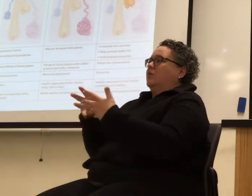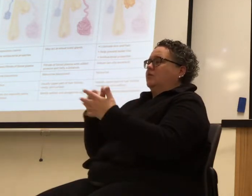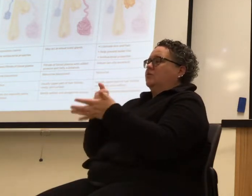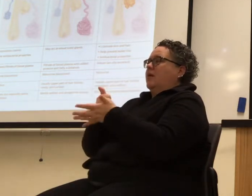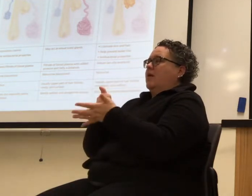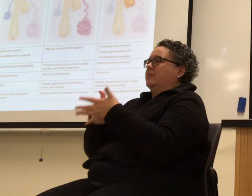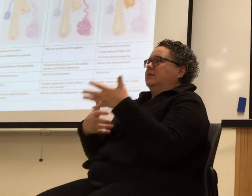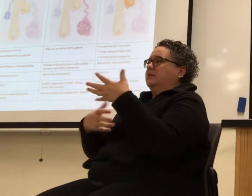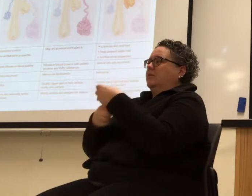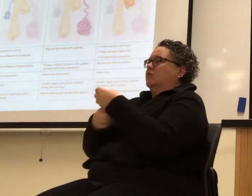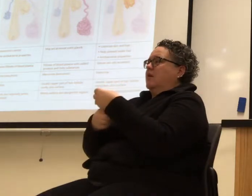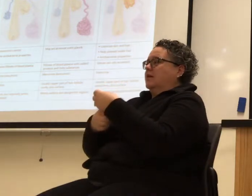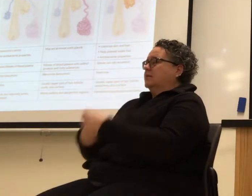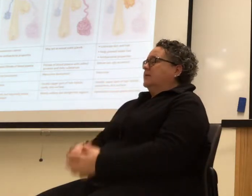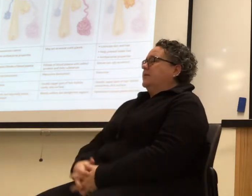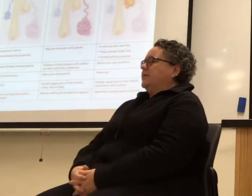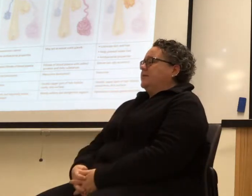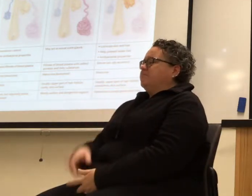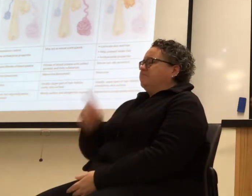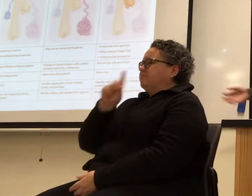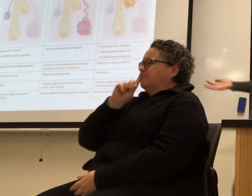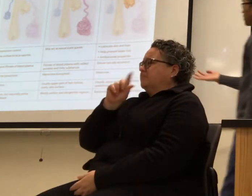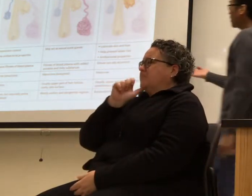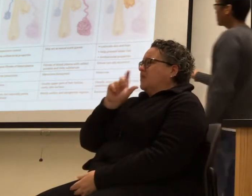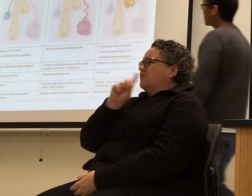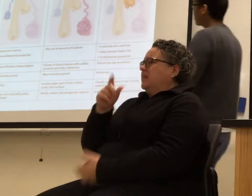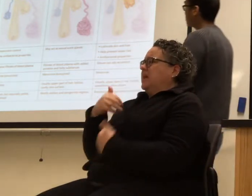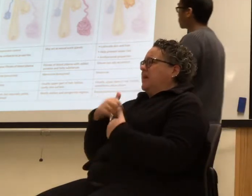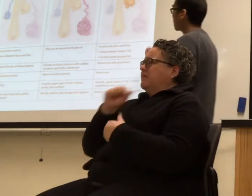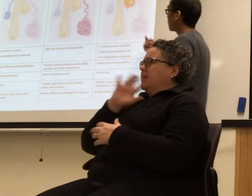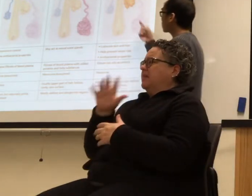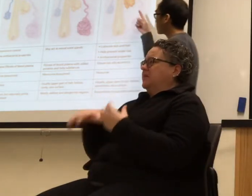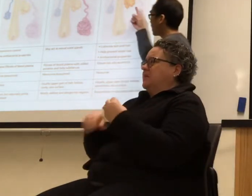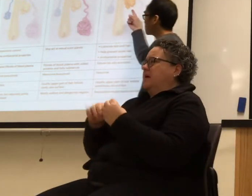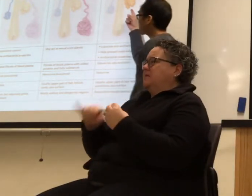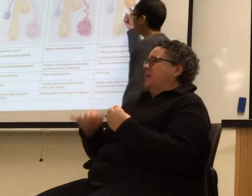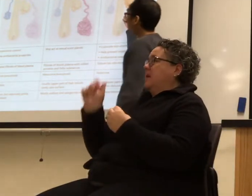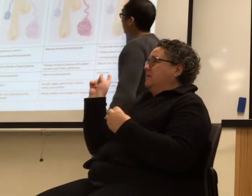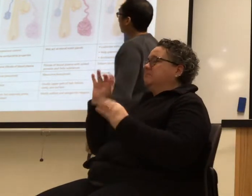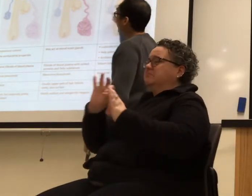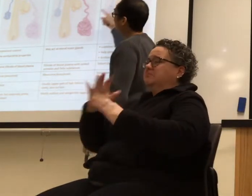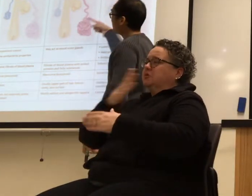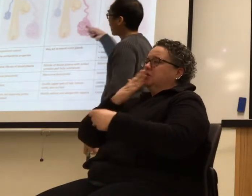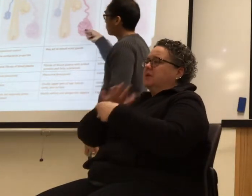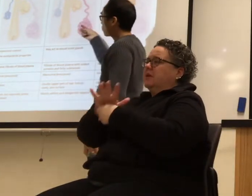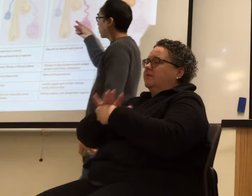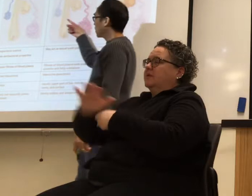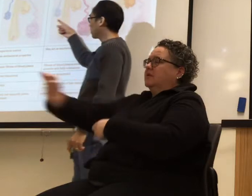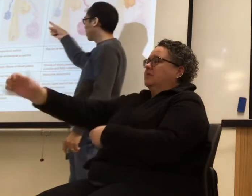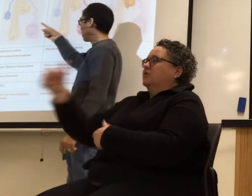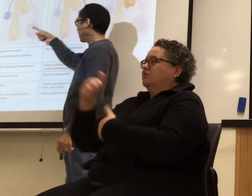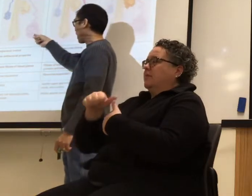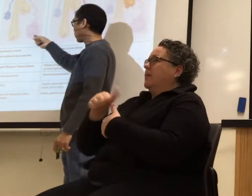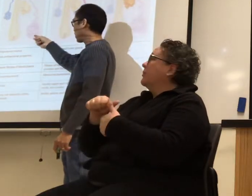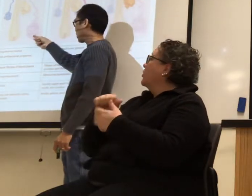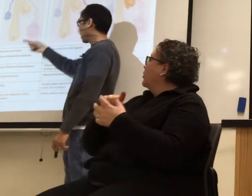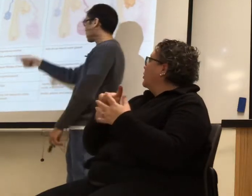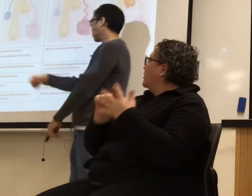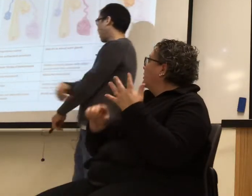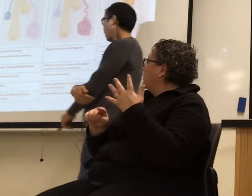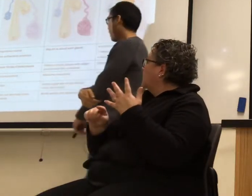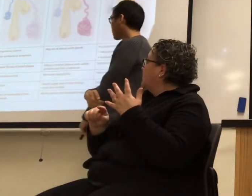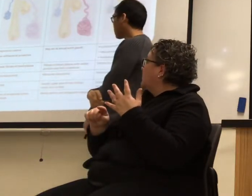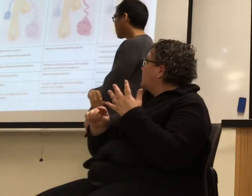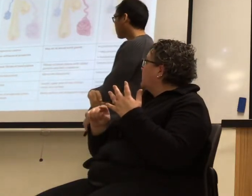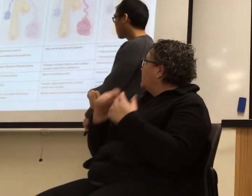them. I don't really have anything to add to this. Just remember sebaceous gland, the apocrine, the